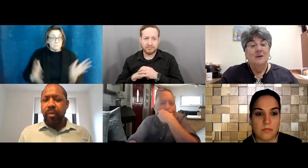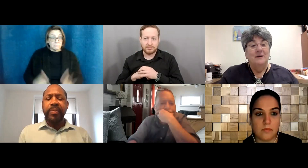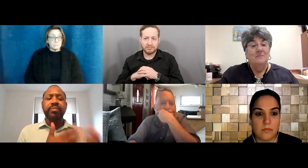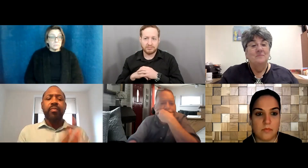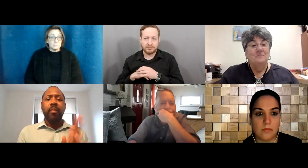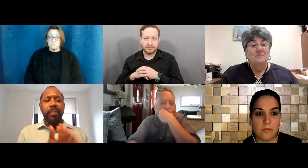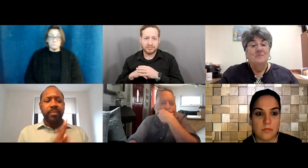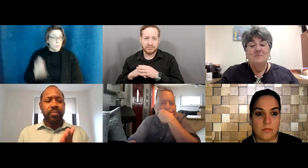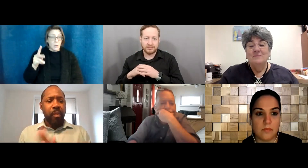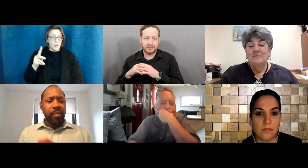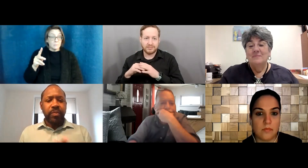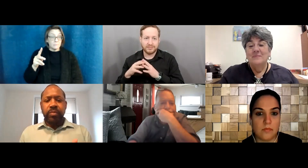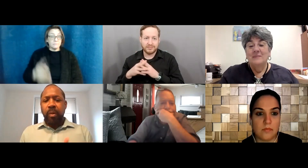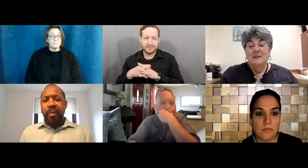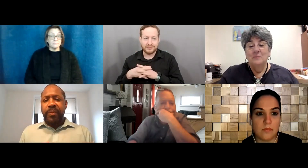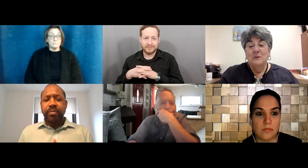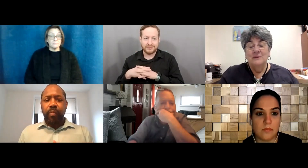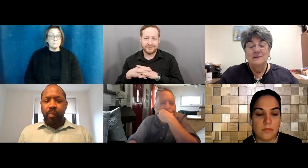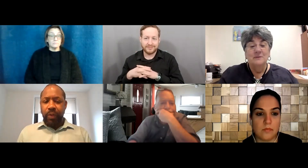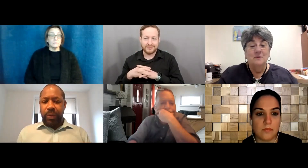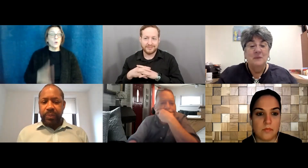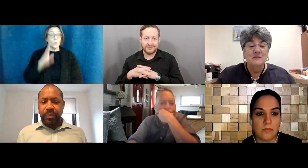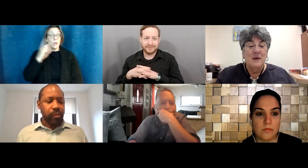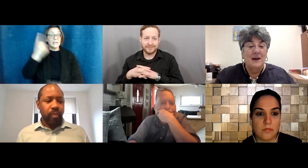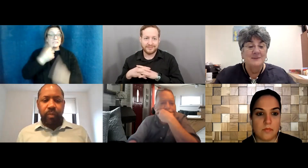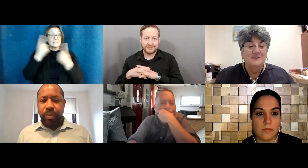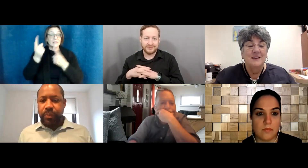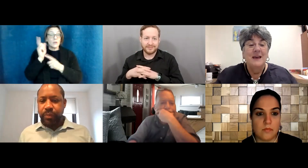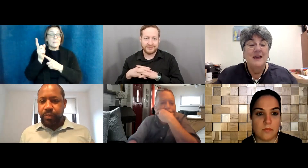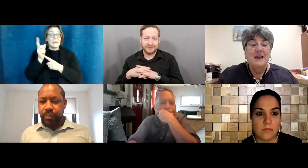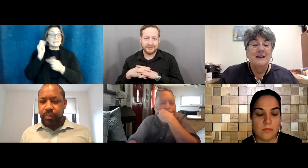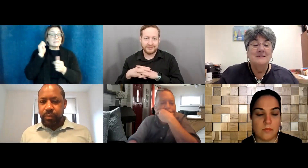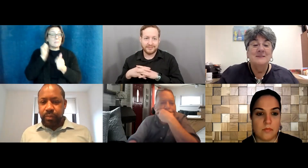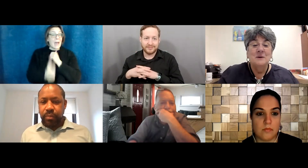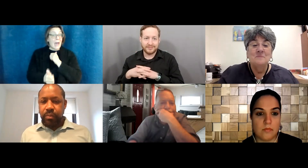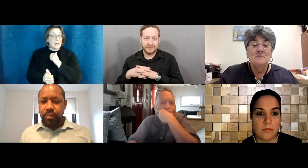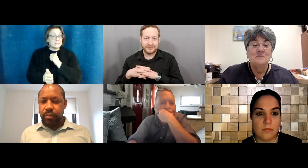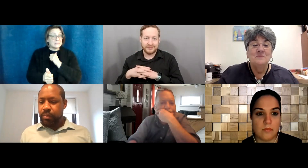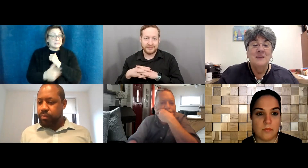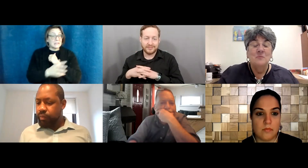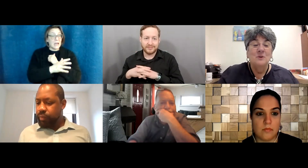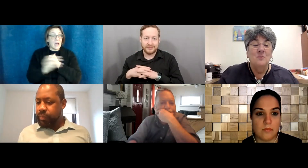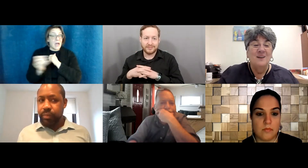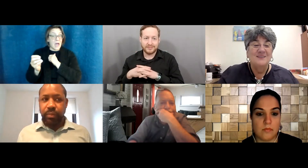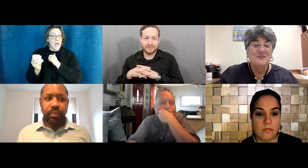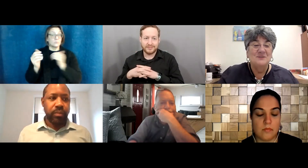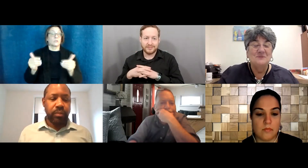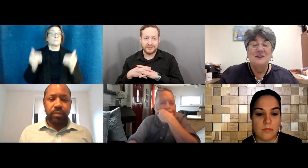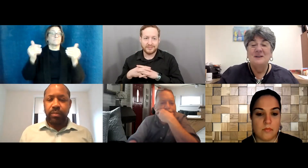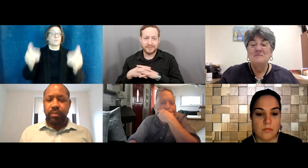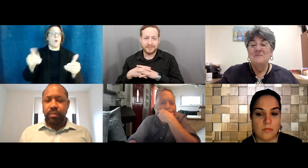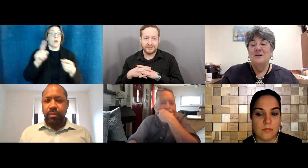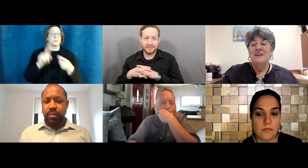All right. Then we'll consider the minutes passed and we'll go on